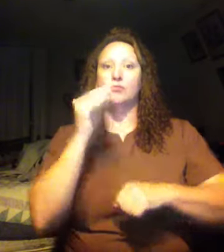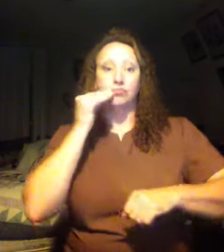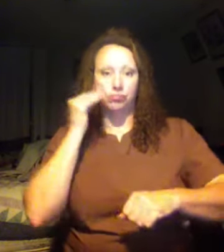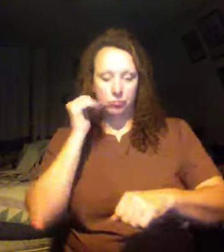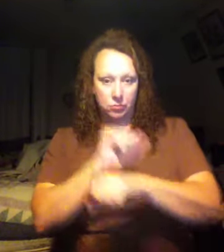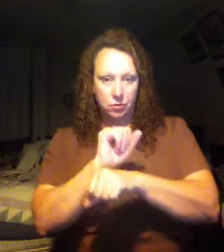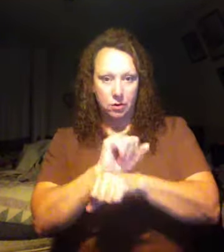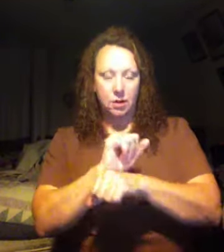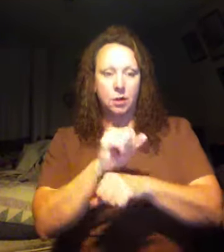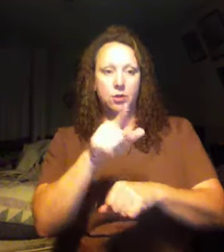read.